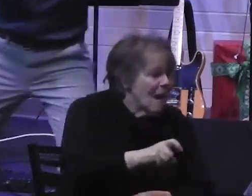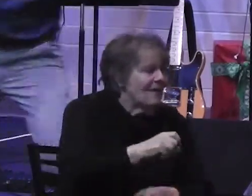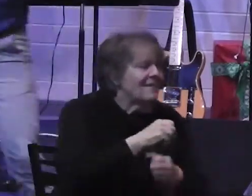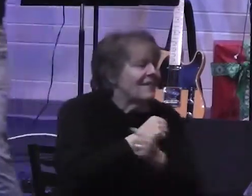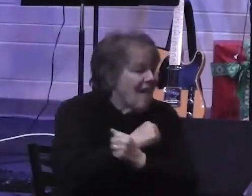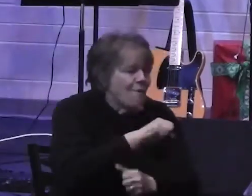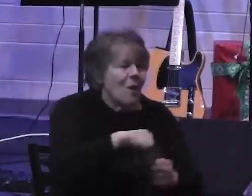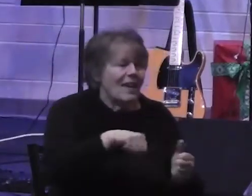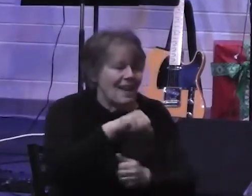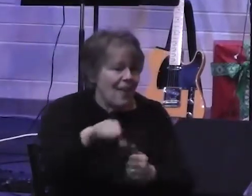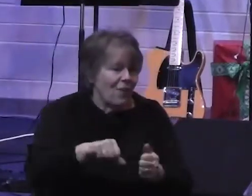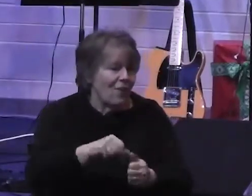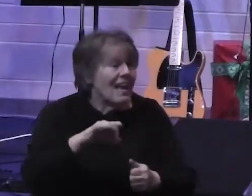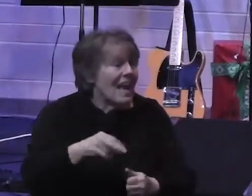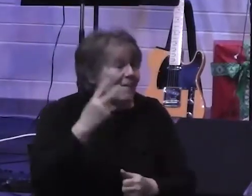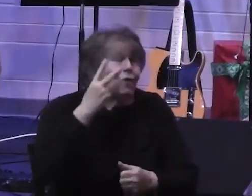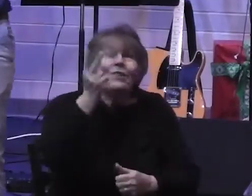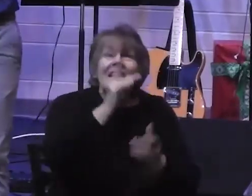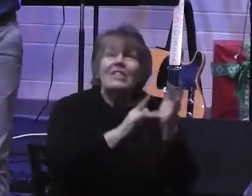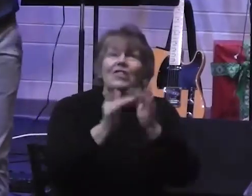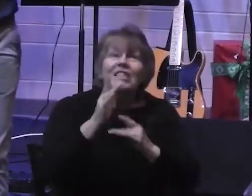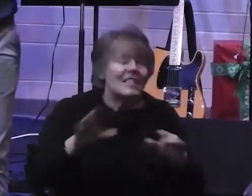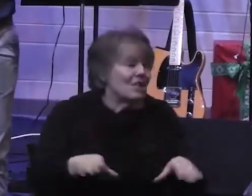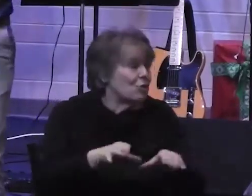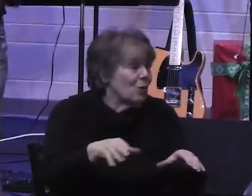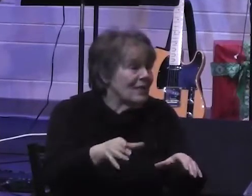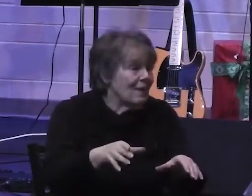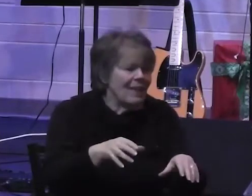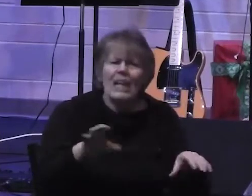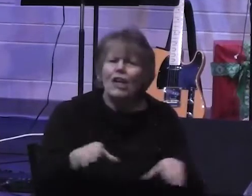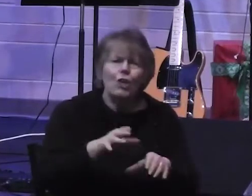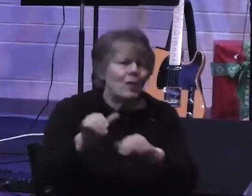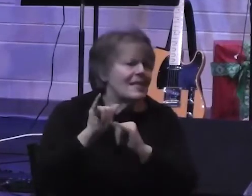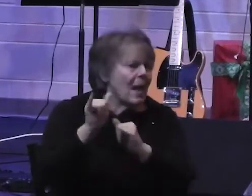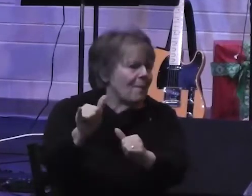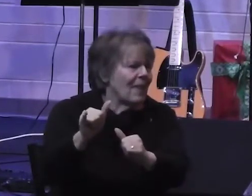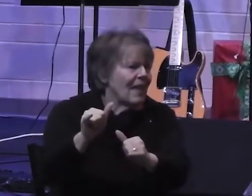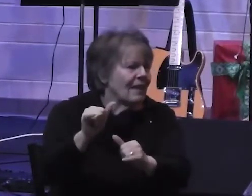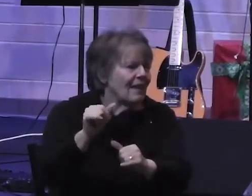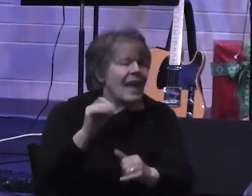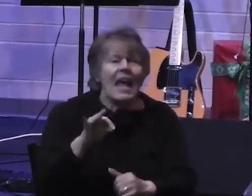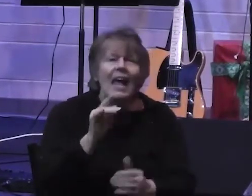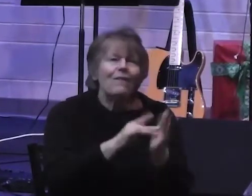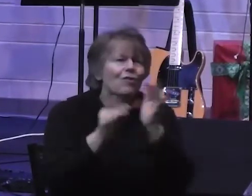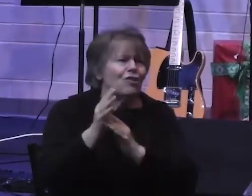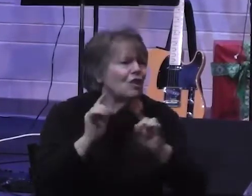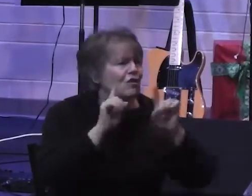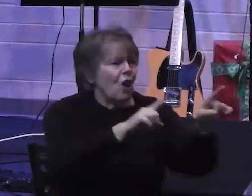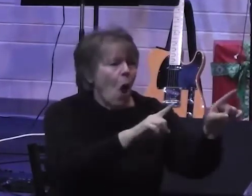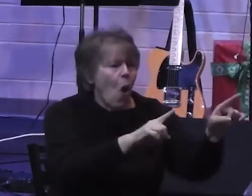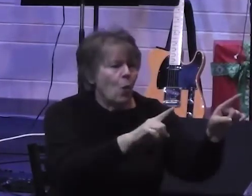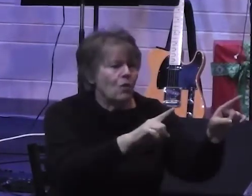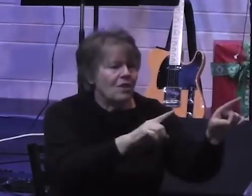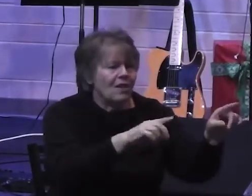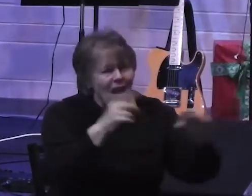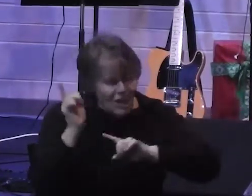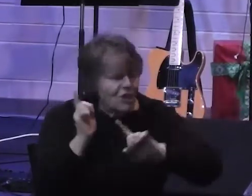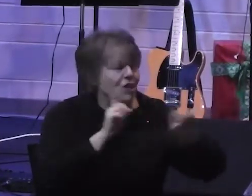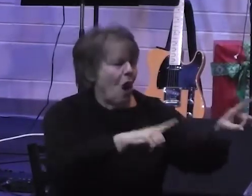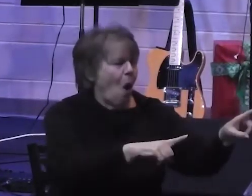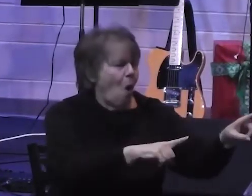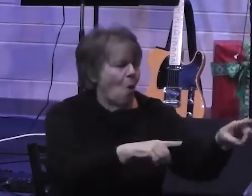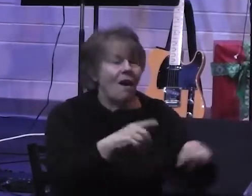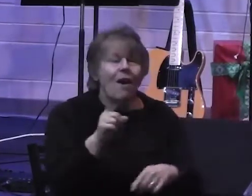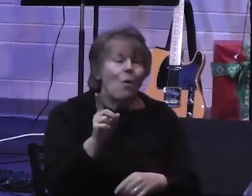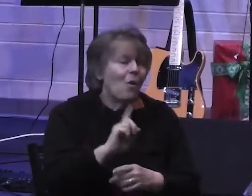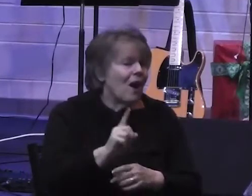doing something, do that in your life. If you see Jesus going somewhere, go there in your life. Wherever you find Jesus,